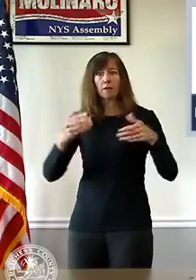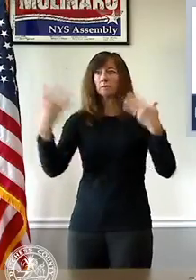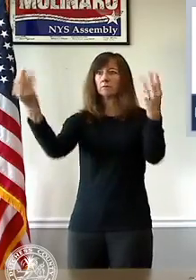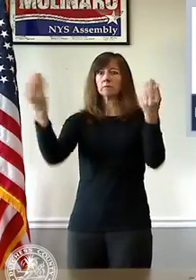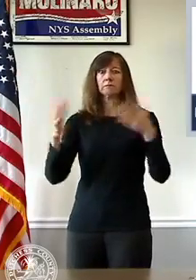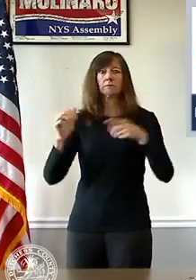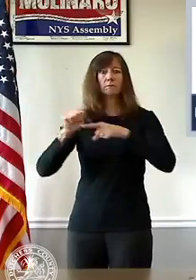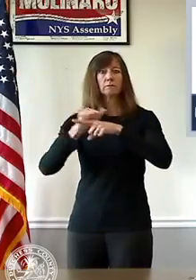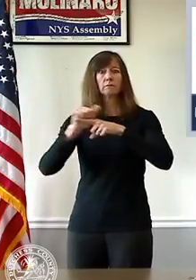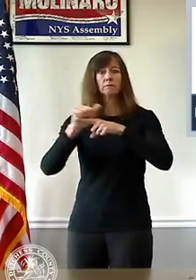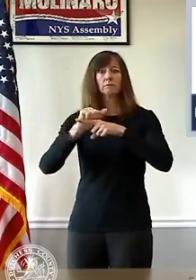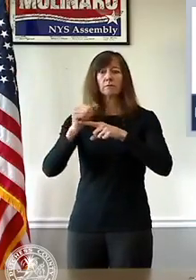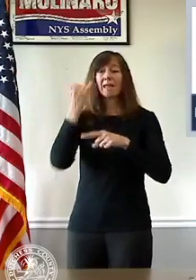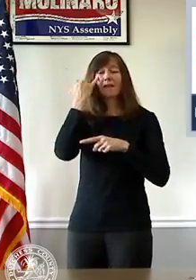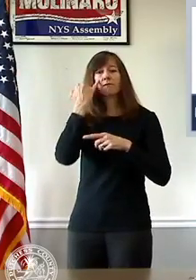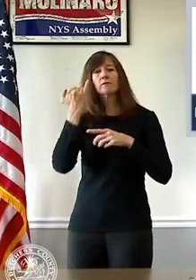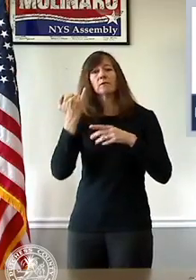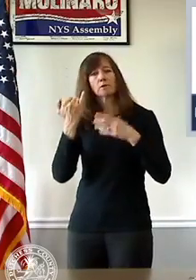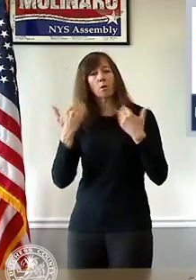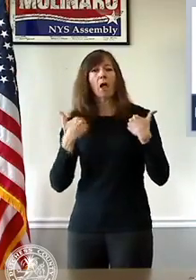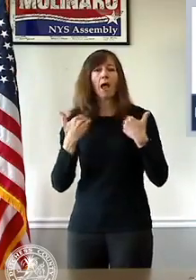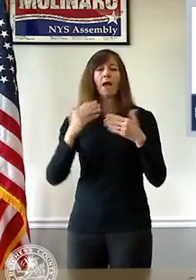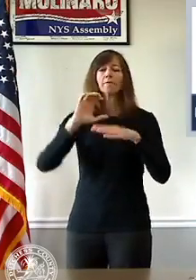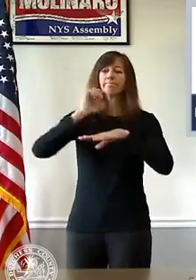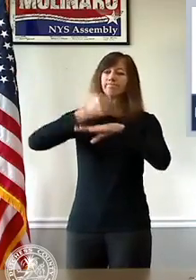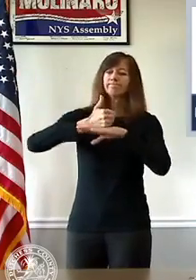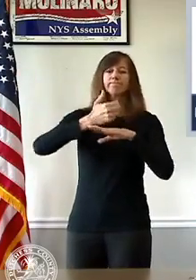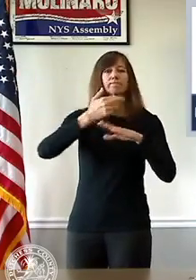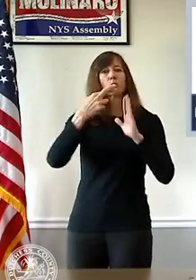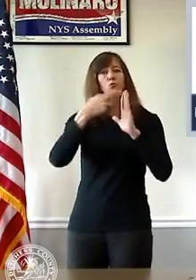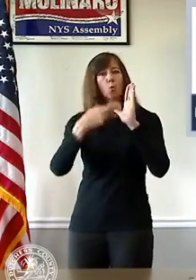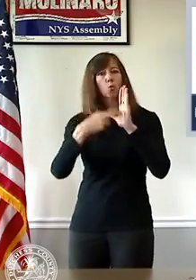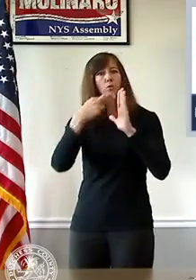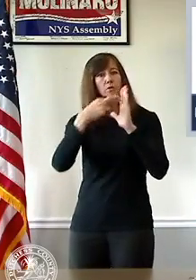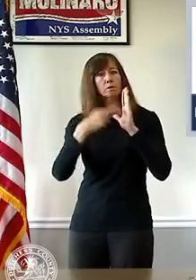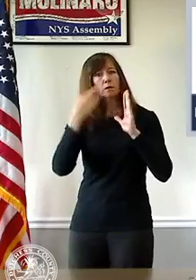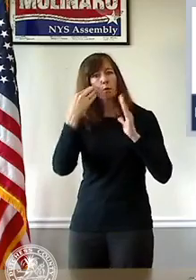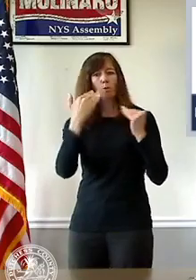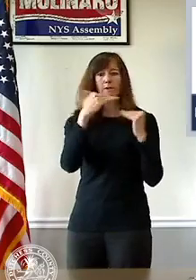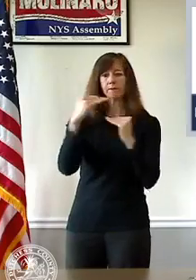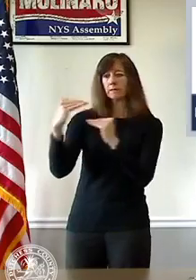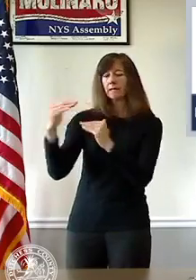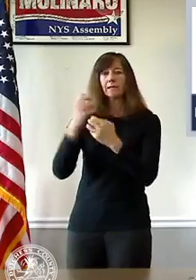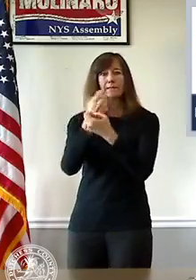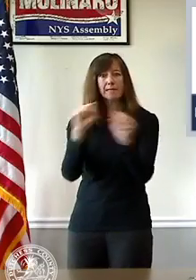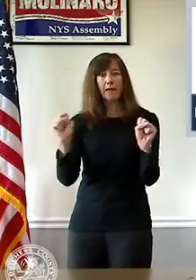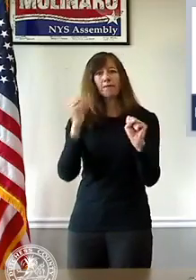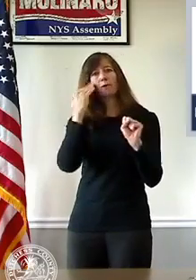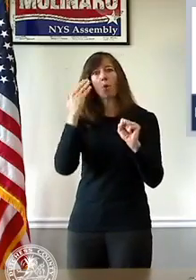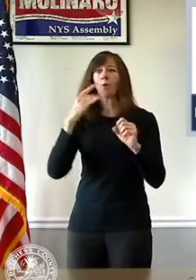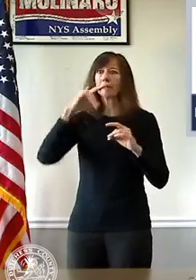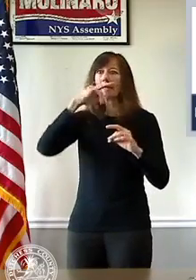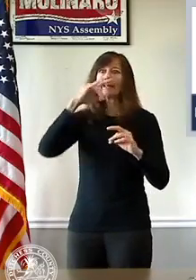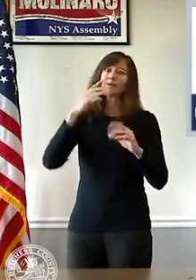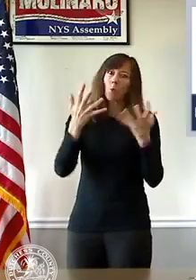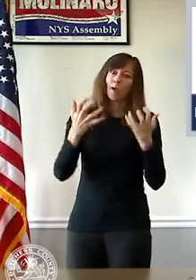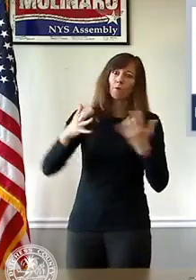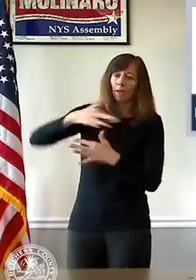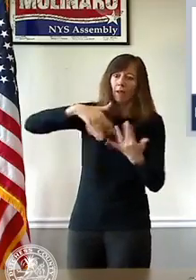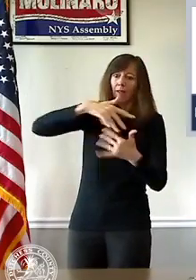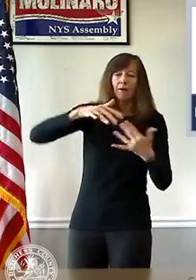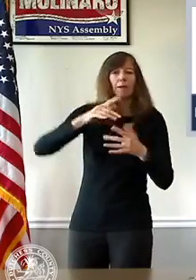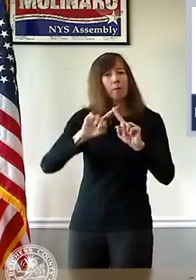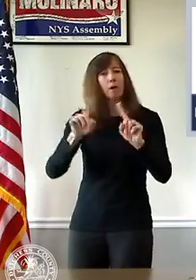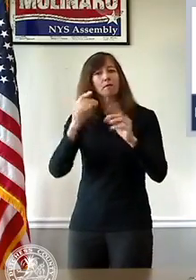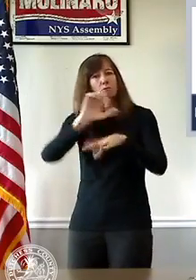you exercise certain precautions and don't engage in certain activities that will have kids all over each other. That said, again, if summer camps